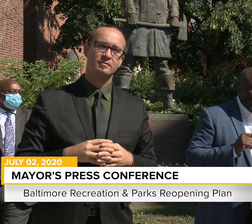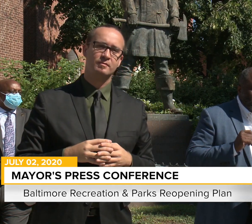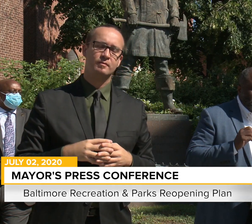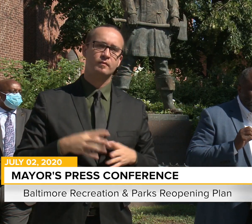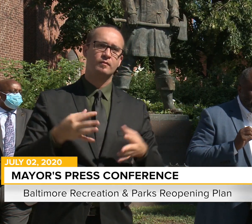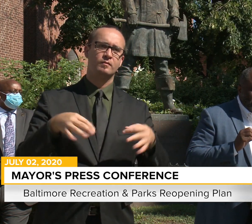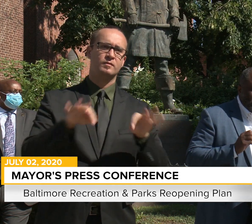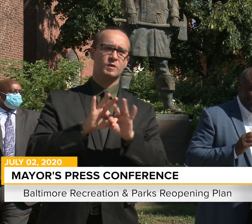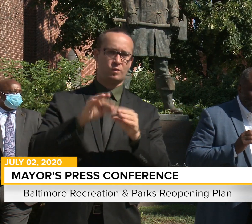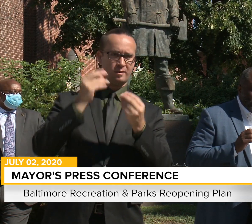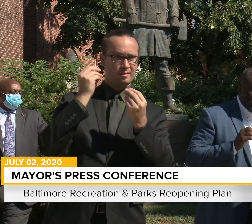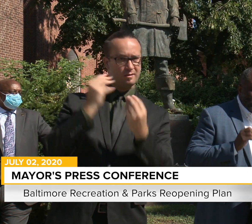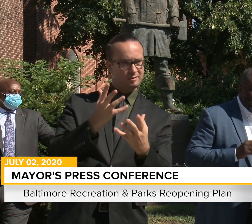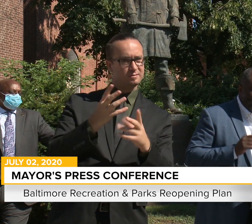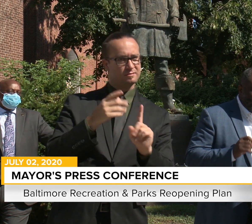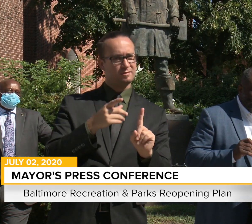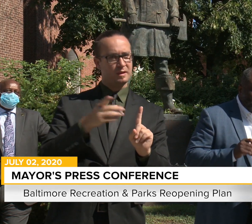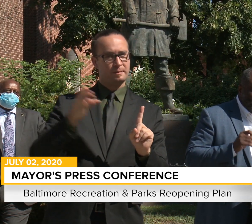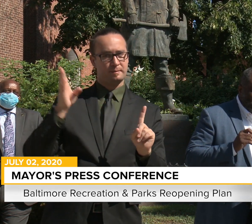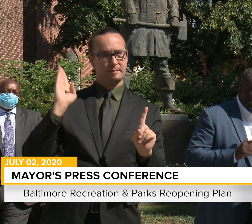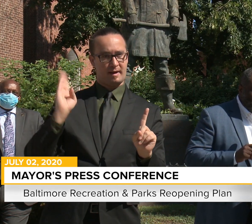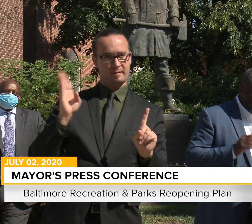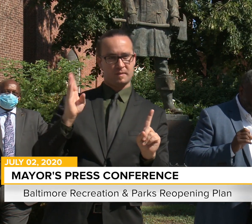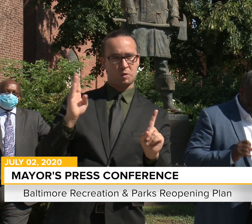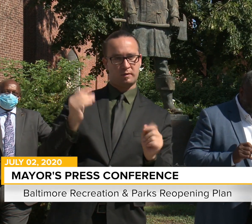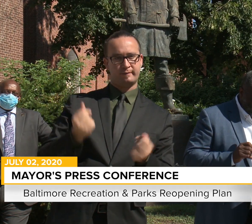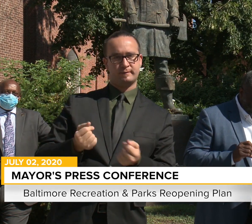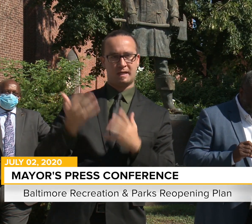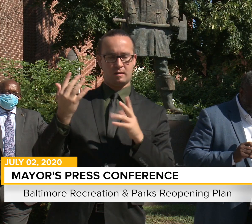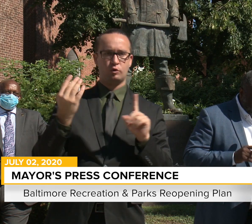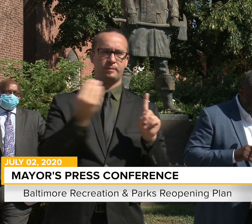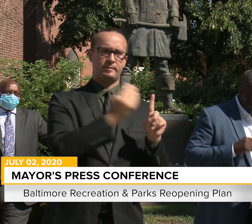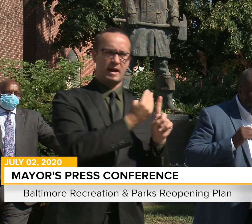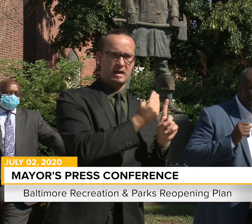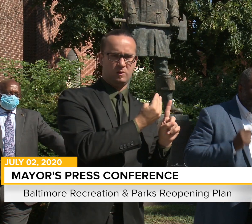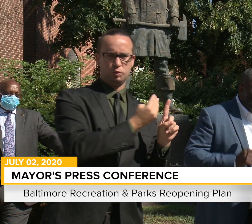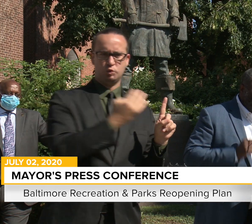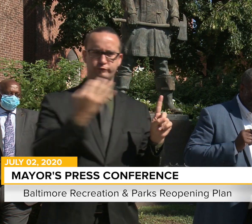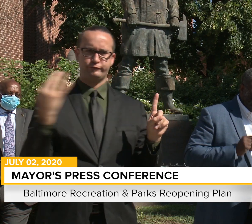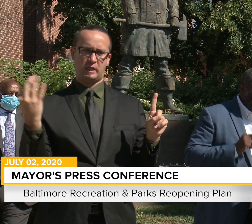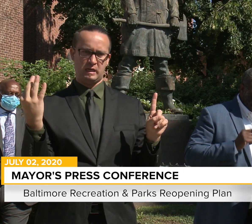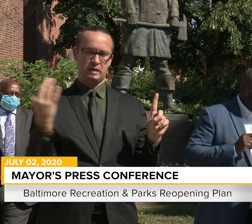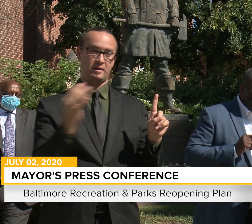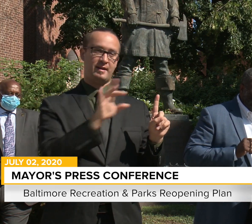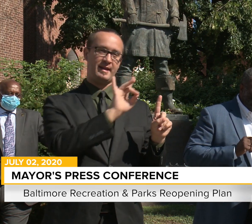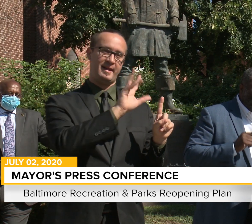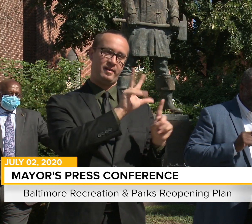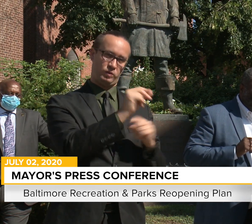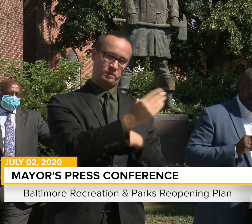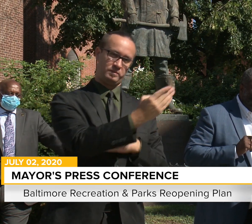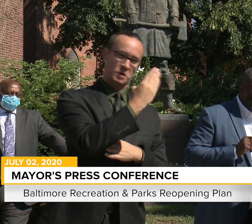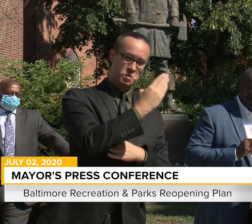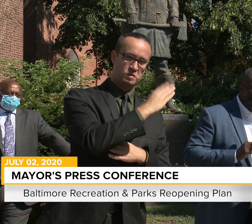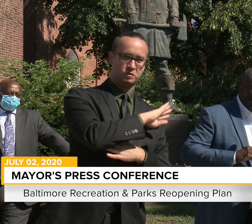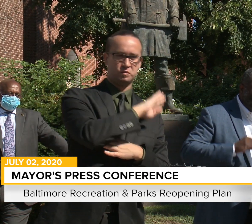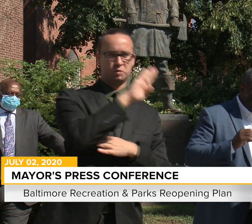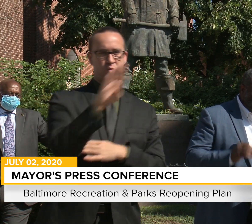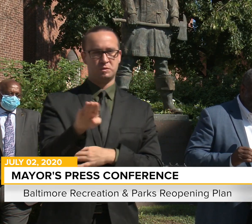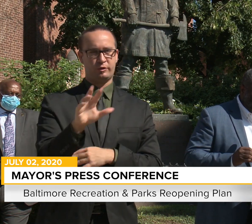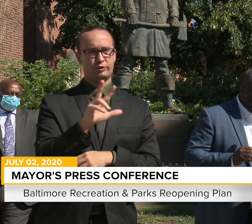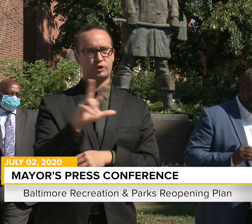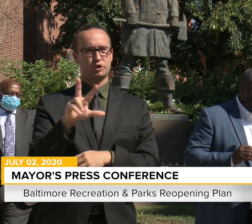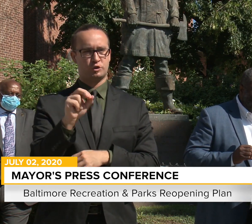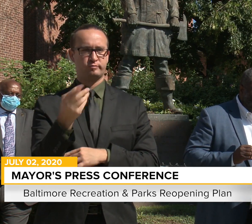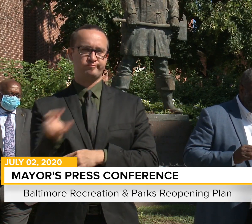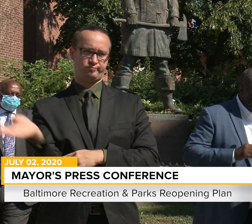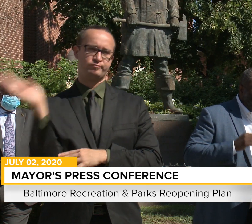is, of course, the activity will be from Monday through Fridays from 8:30 to 3:30. And also, for those families who still don't feel comfortable, maybe their kids